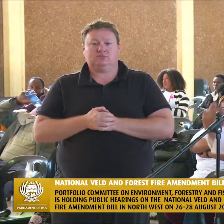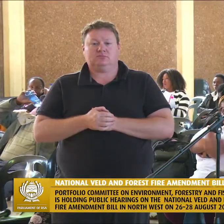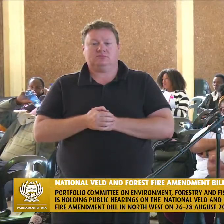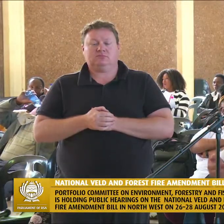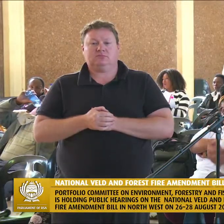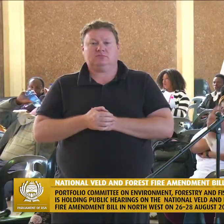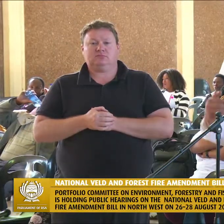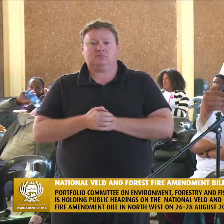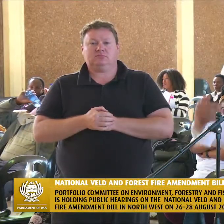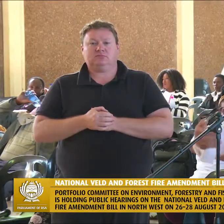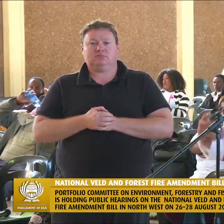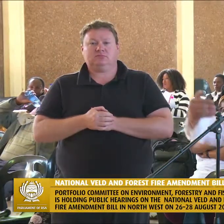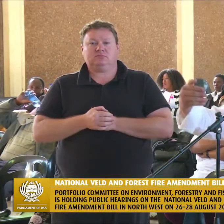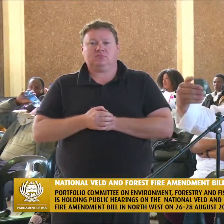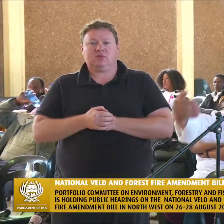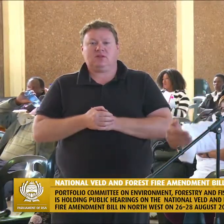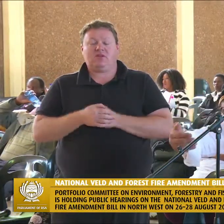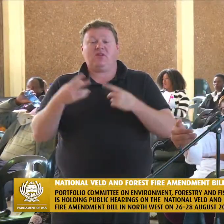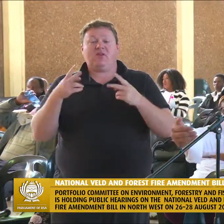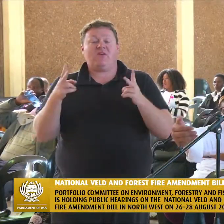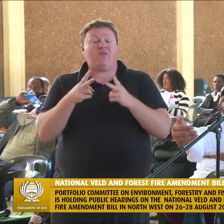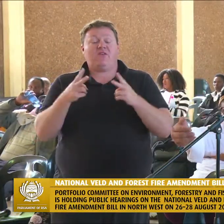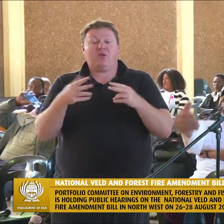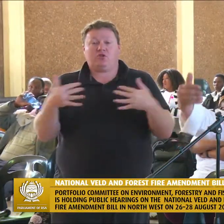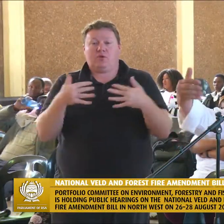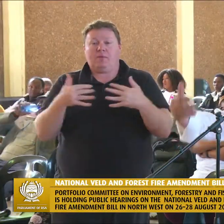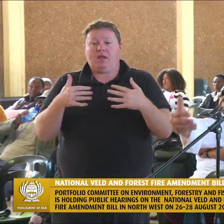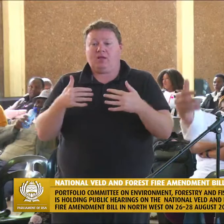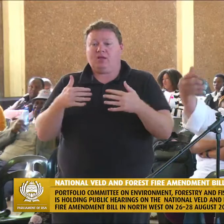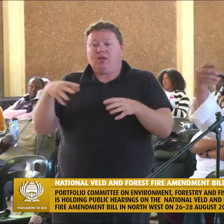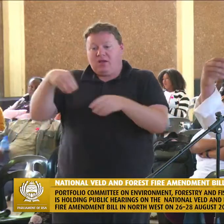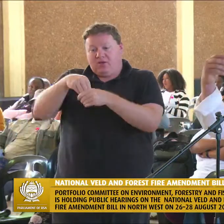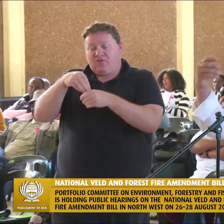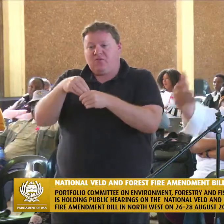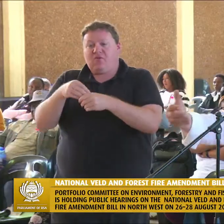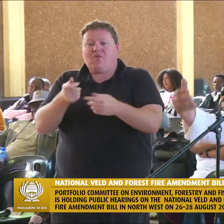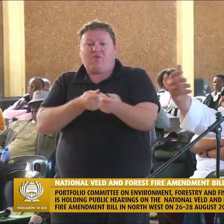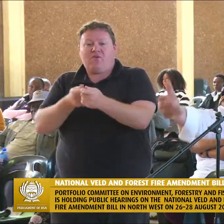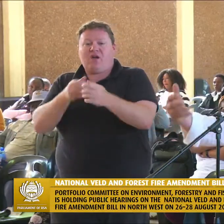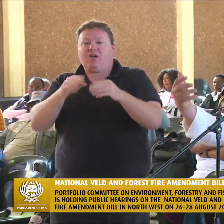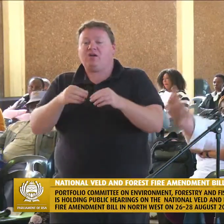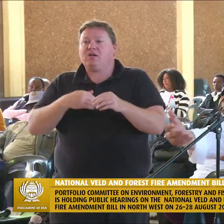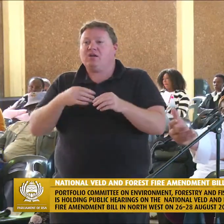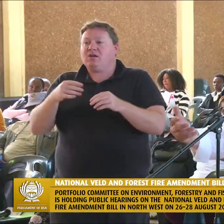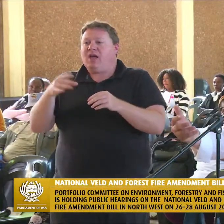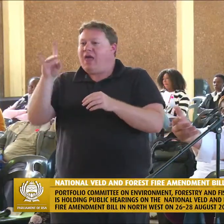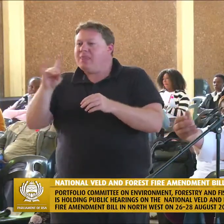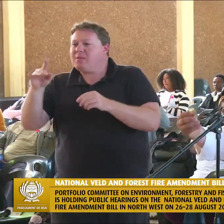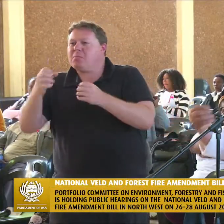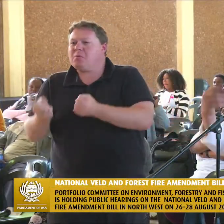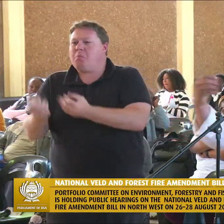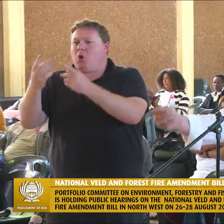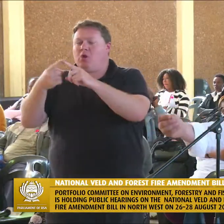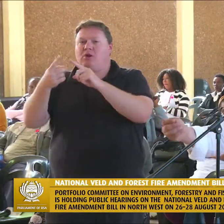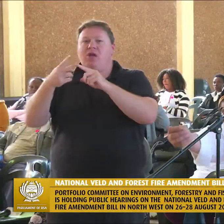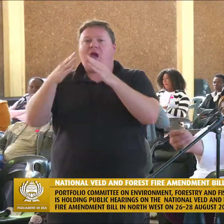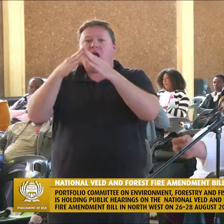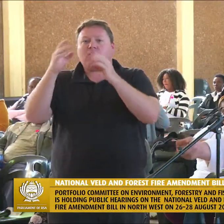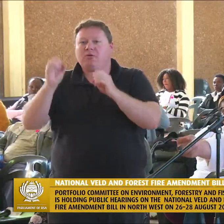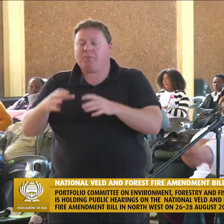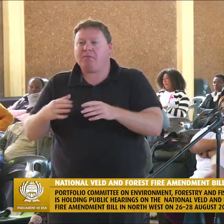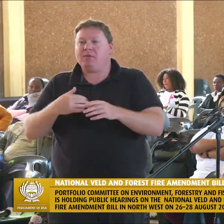it is already very traumatic to go to a fire or to be involved in a fire in your house or animals are burning and you can